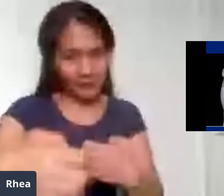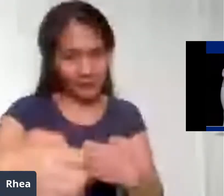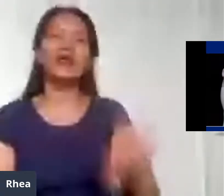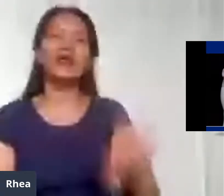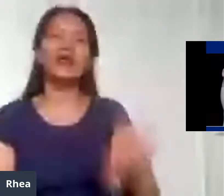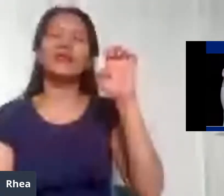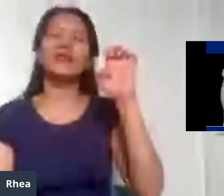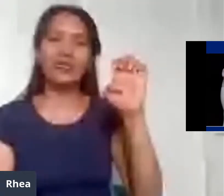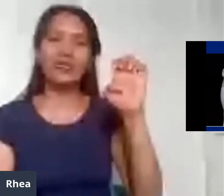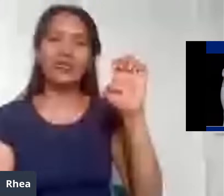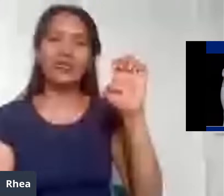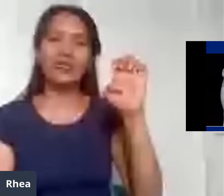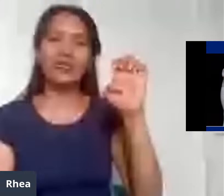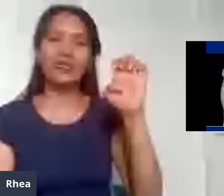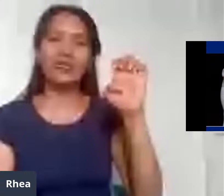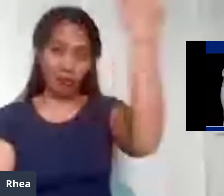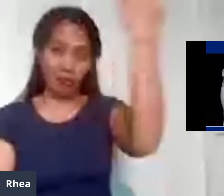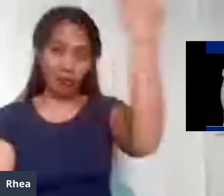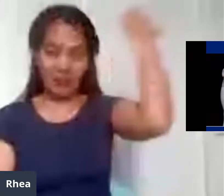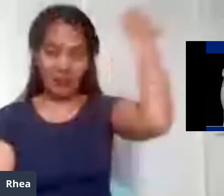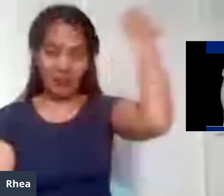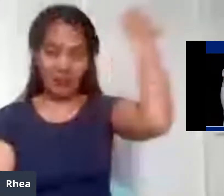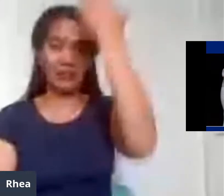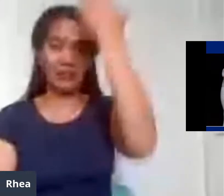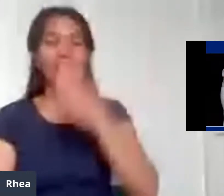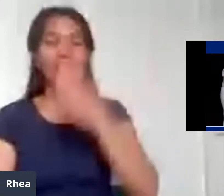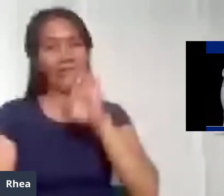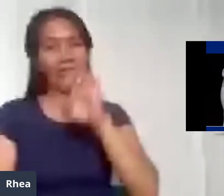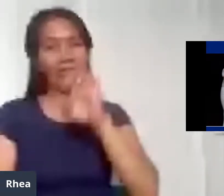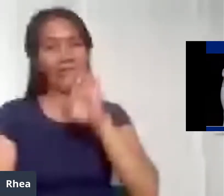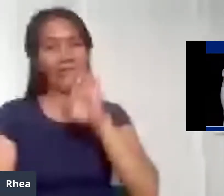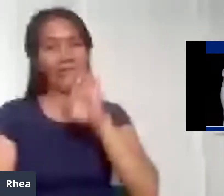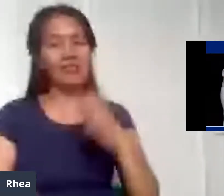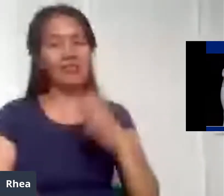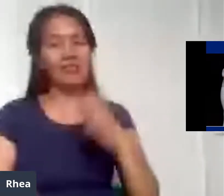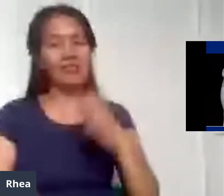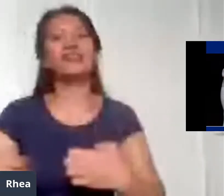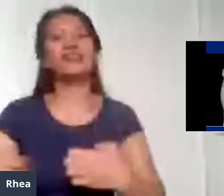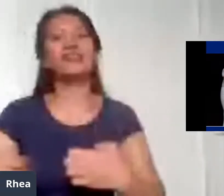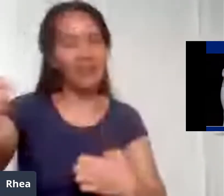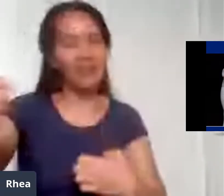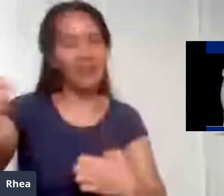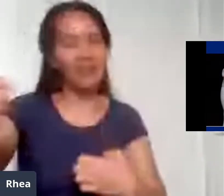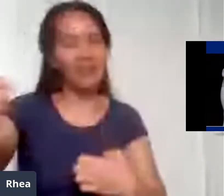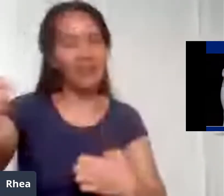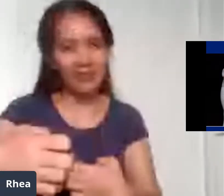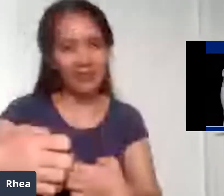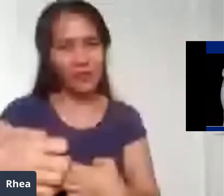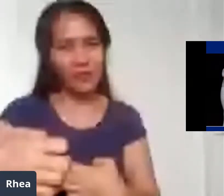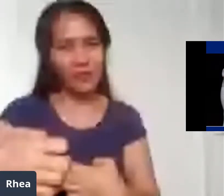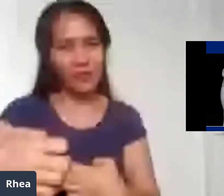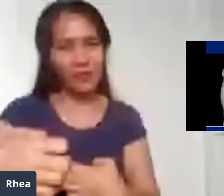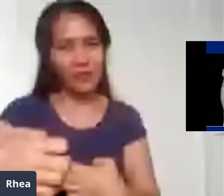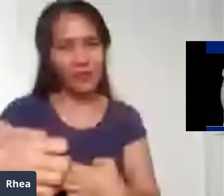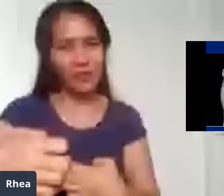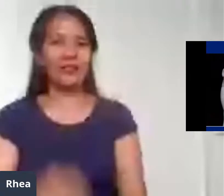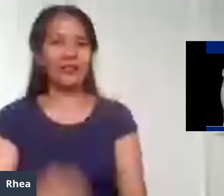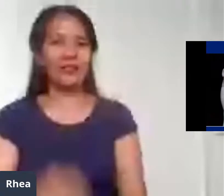Okay po? E, emergency. E, extended. ECQ.